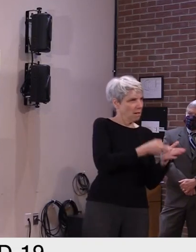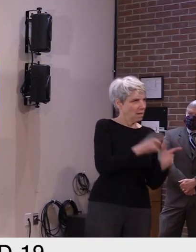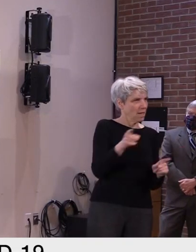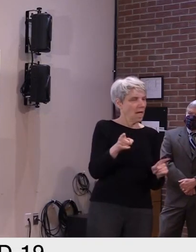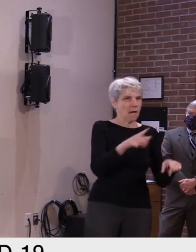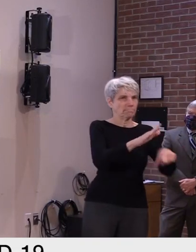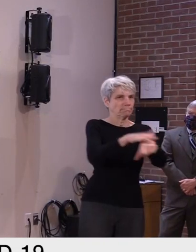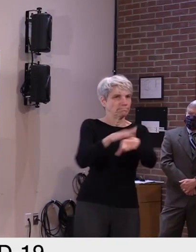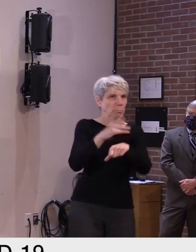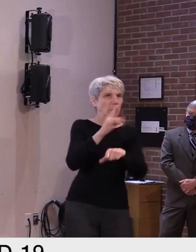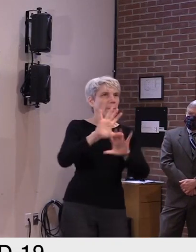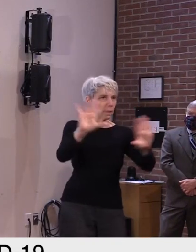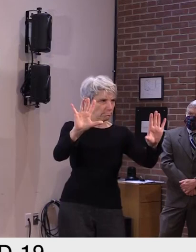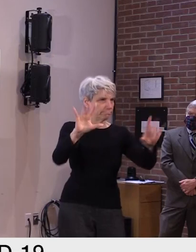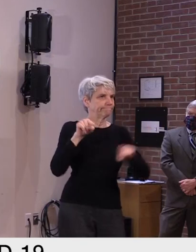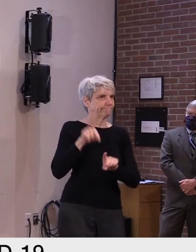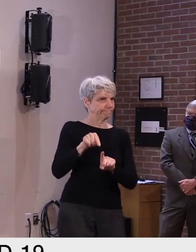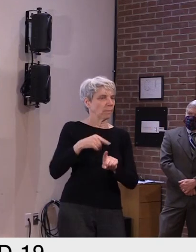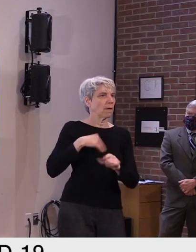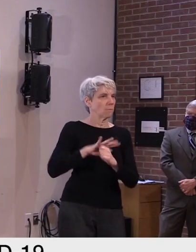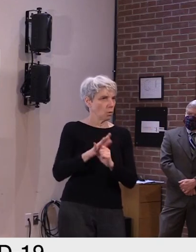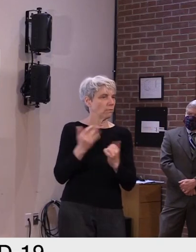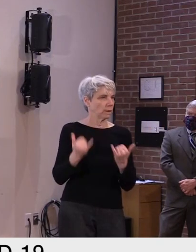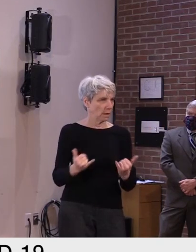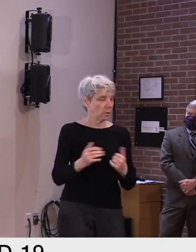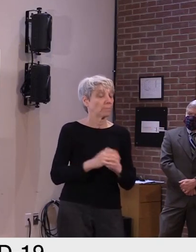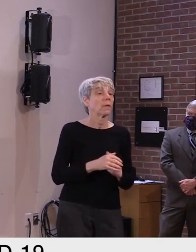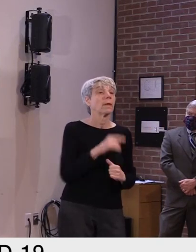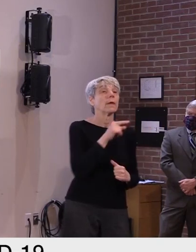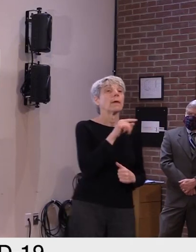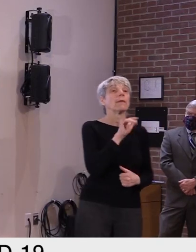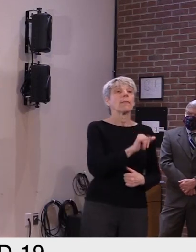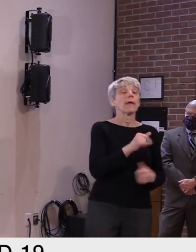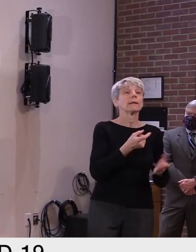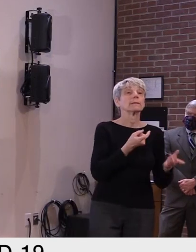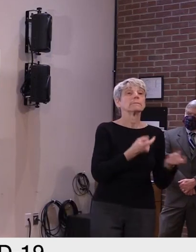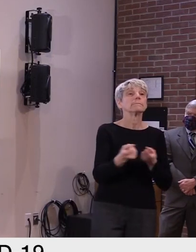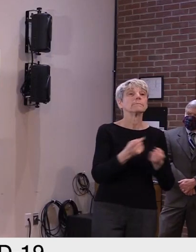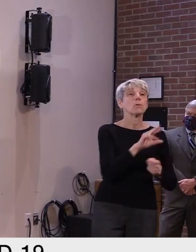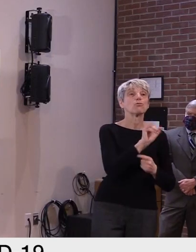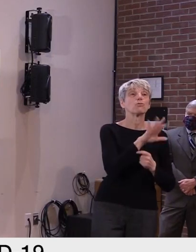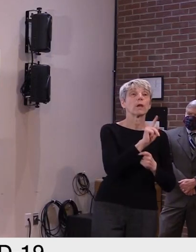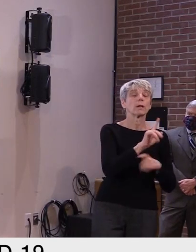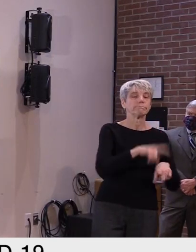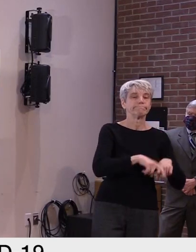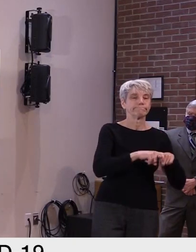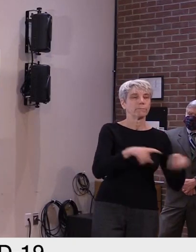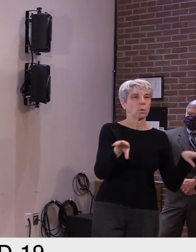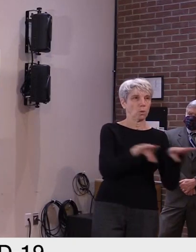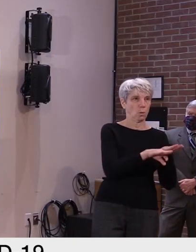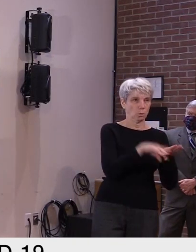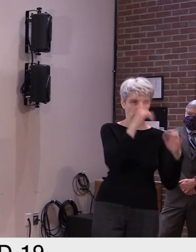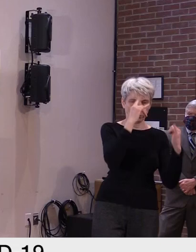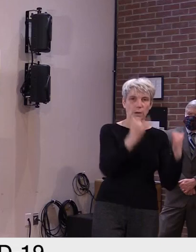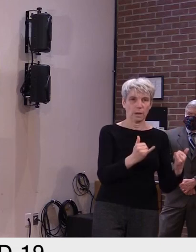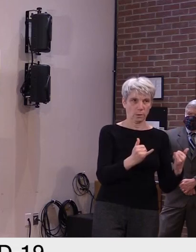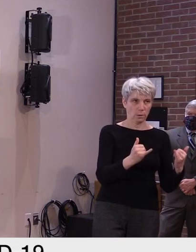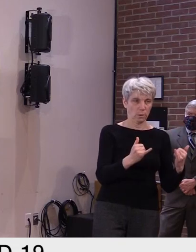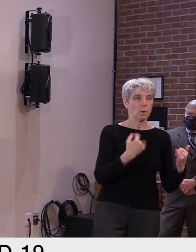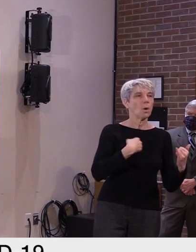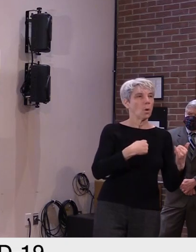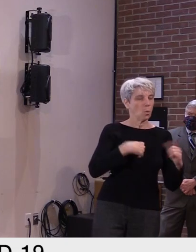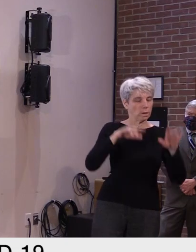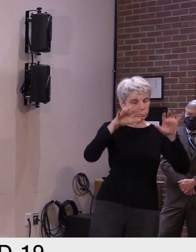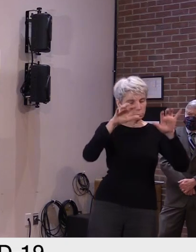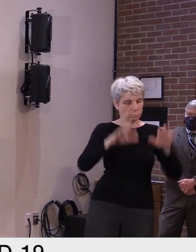ice rink itself has been closed to date, although we've provided guidance for them in the event